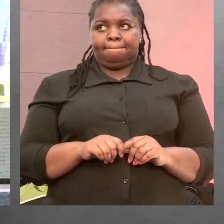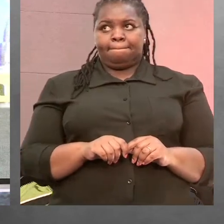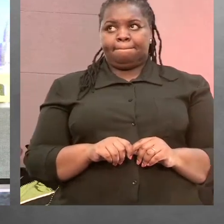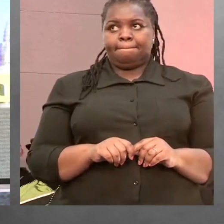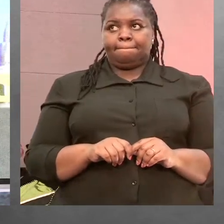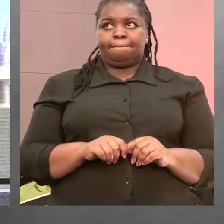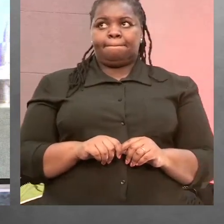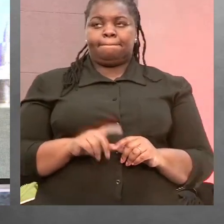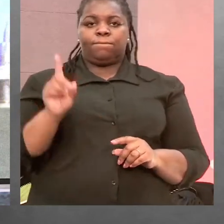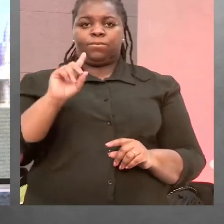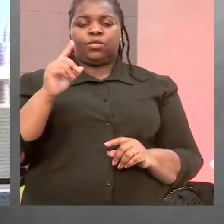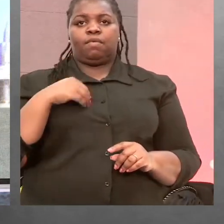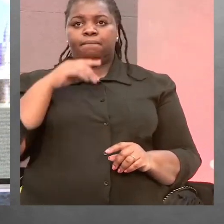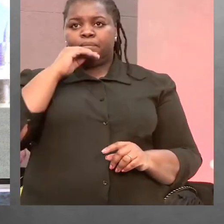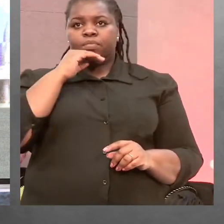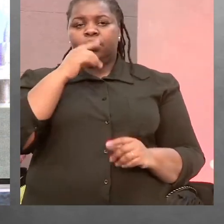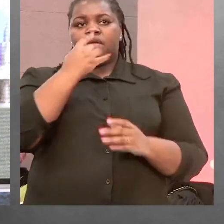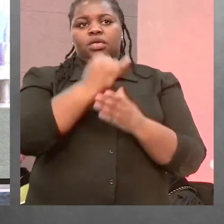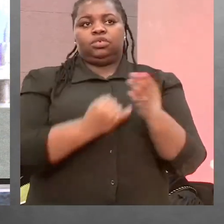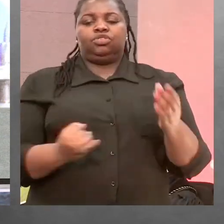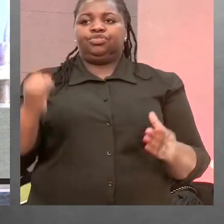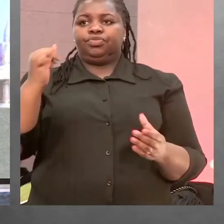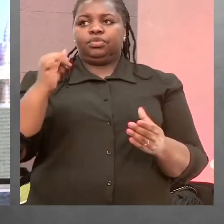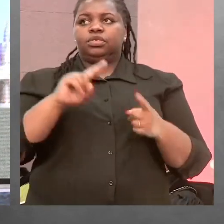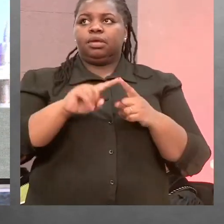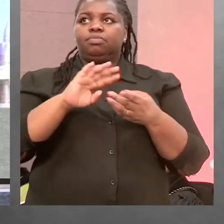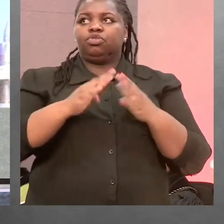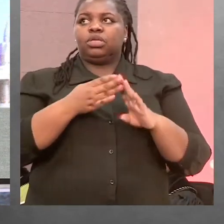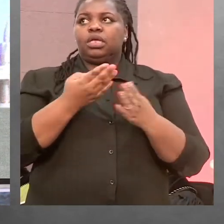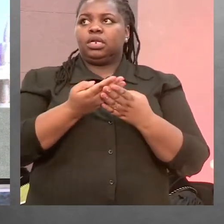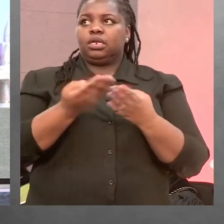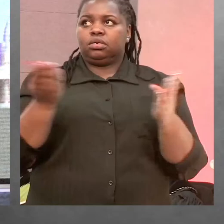or of what the university has had on our individuals and society at large.